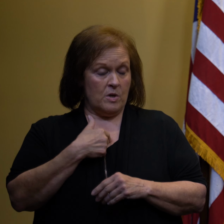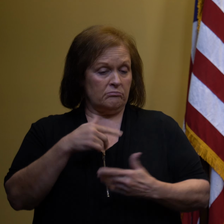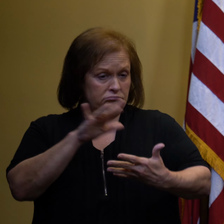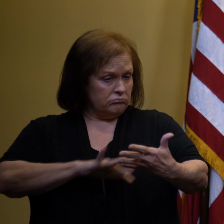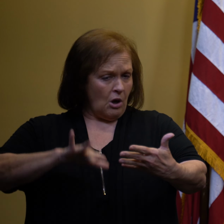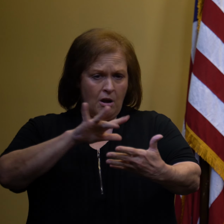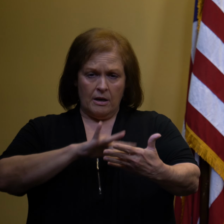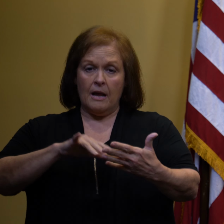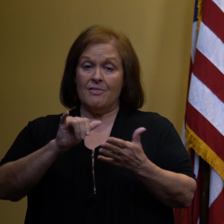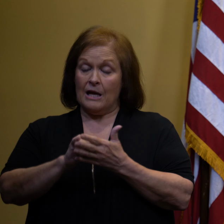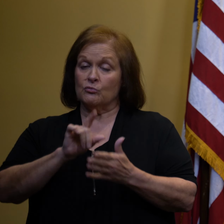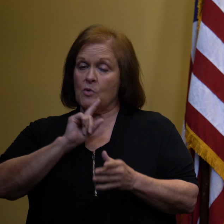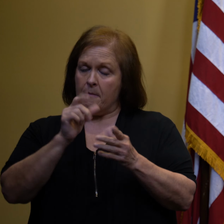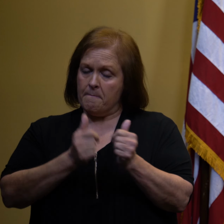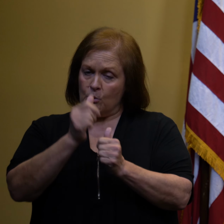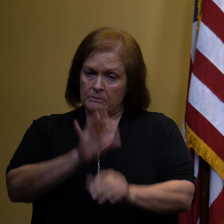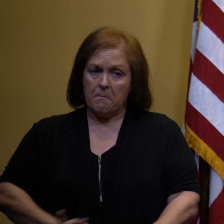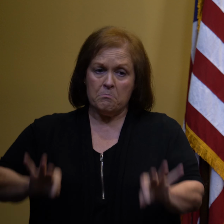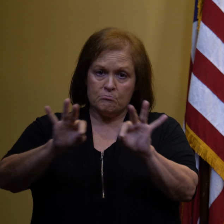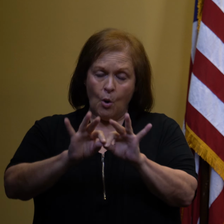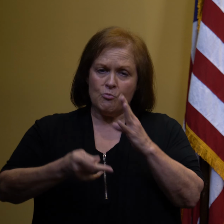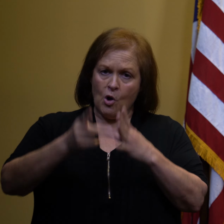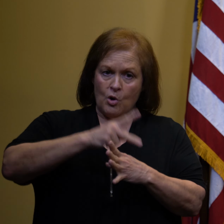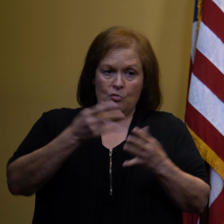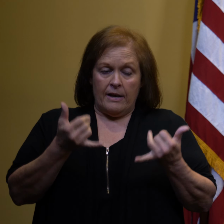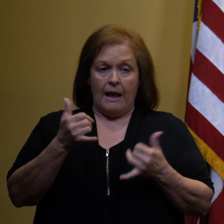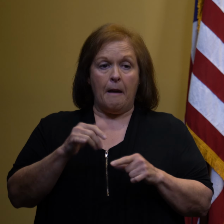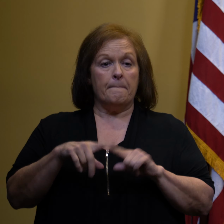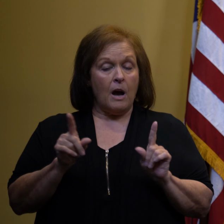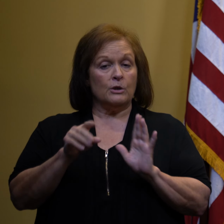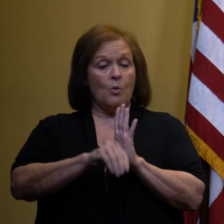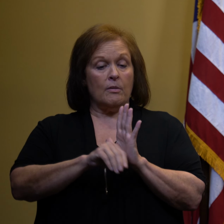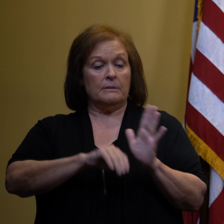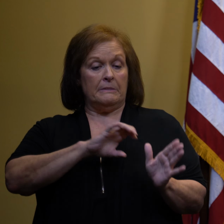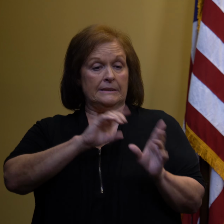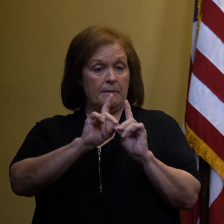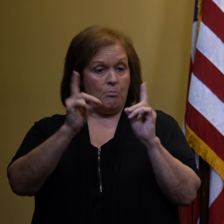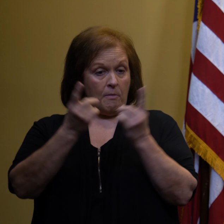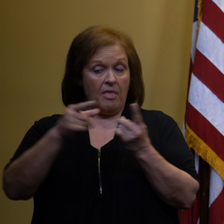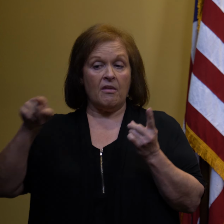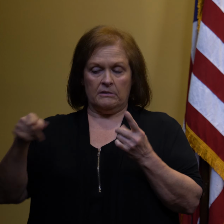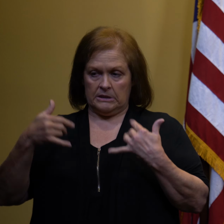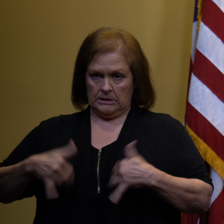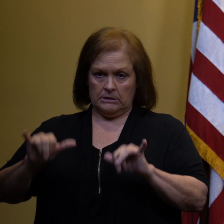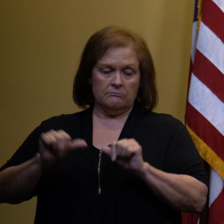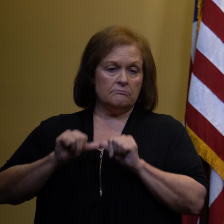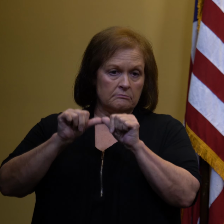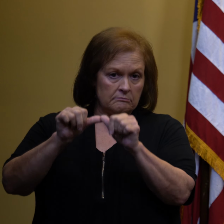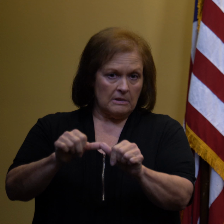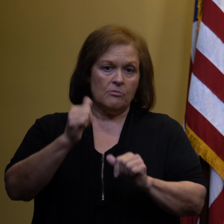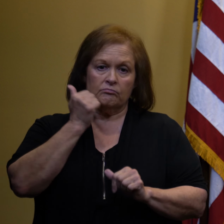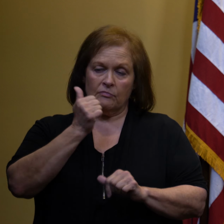a top priority as it's been, but again, the New Orleans Police Department continues to engage